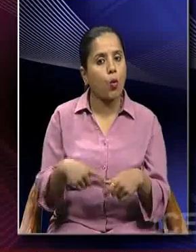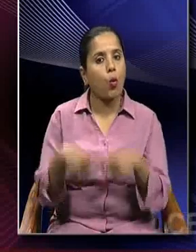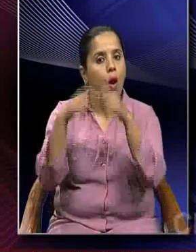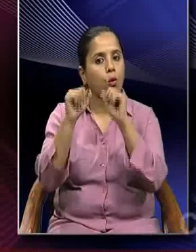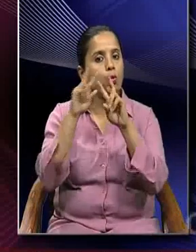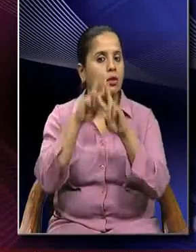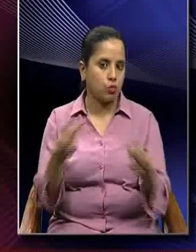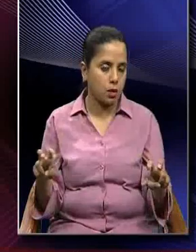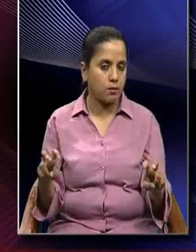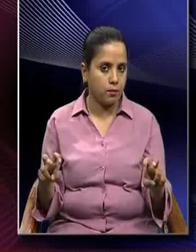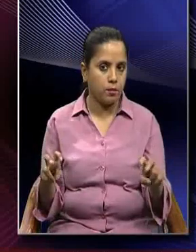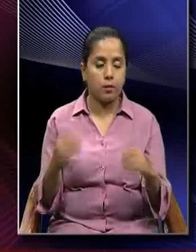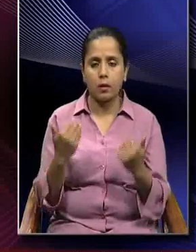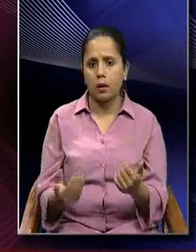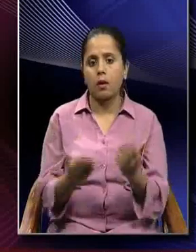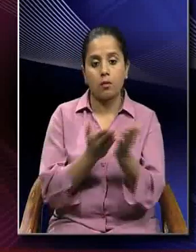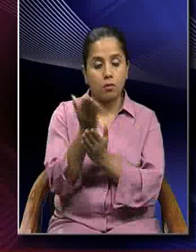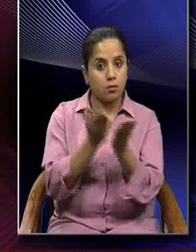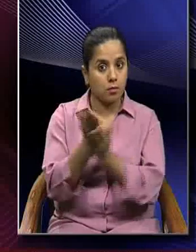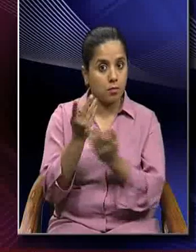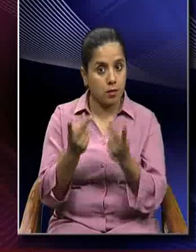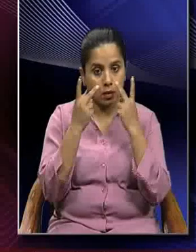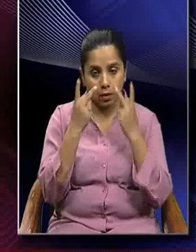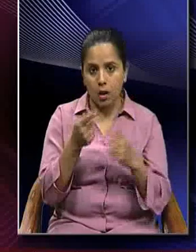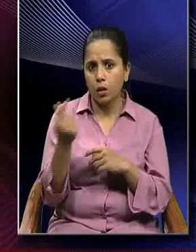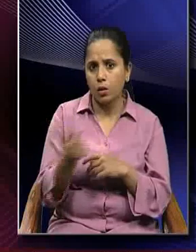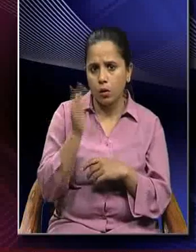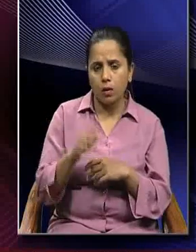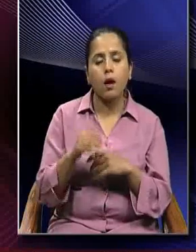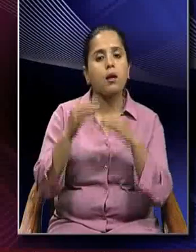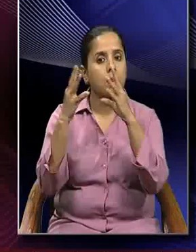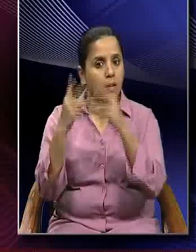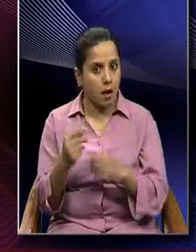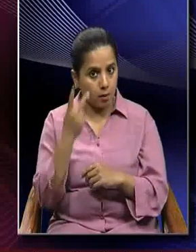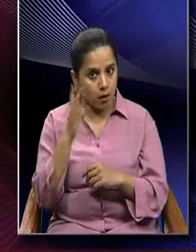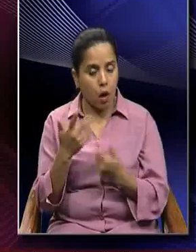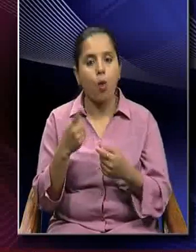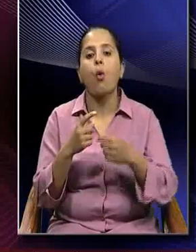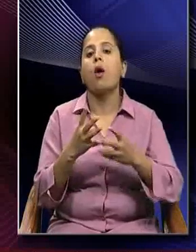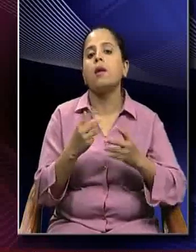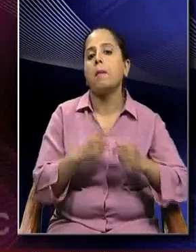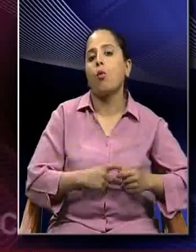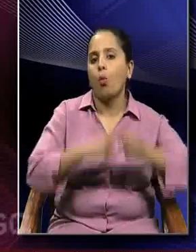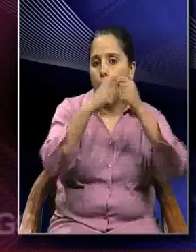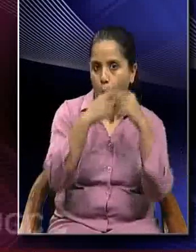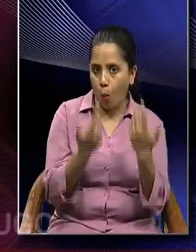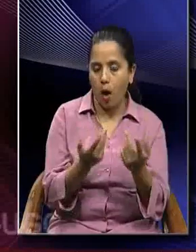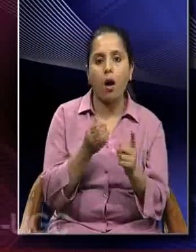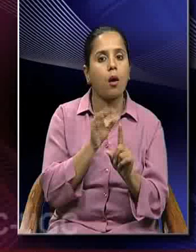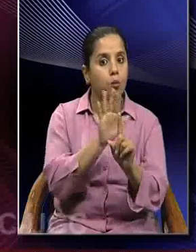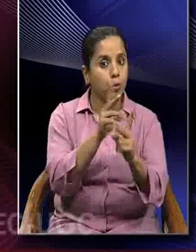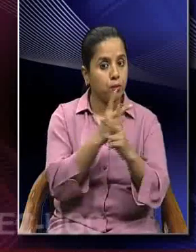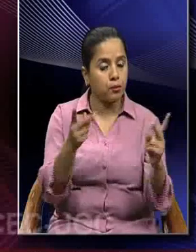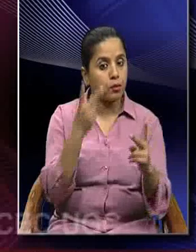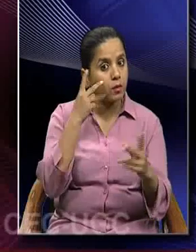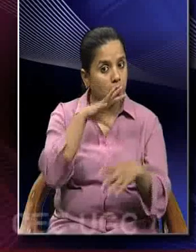research. The term methodology, whether it is used in quantitative form or qualitative research approach, it is